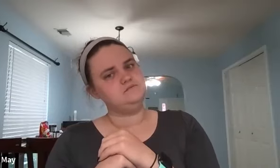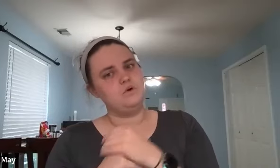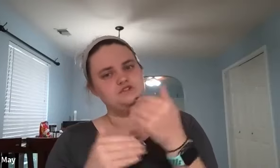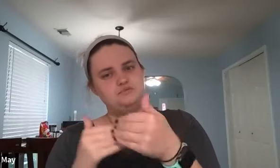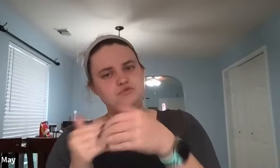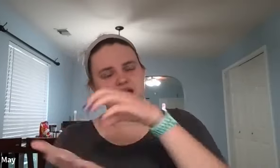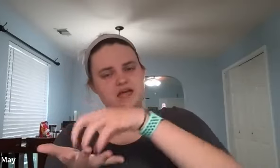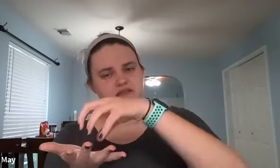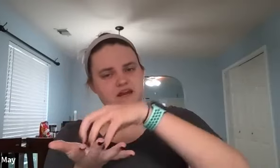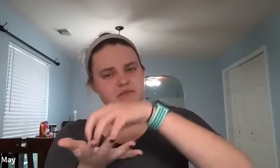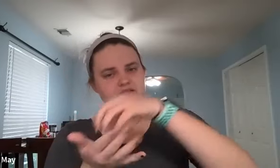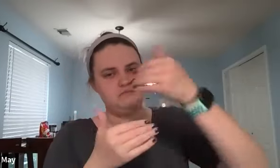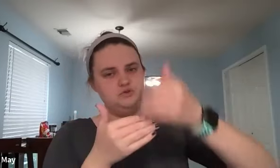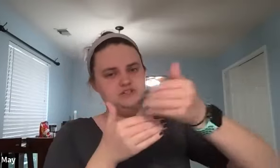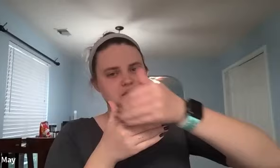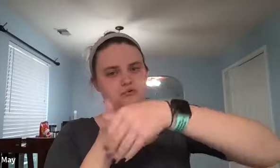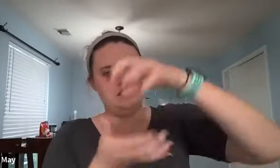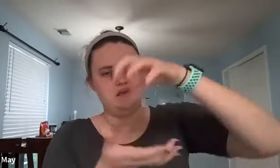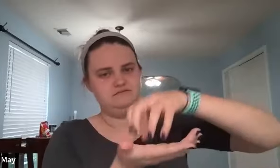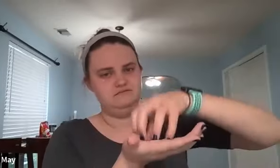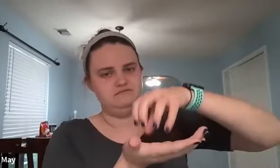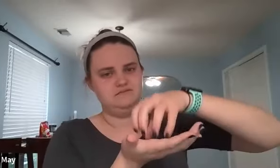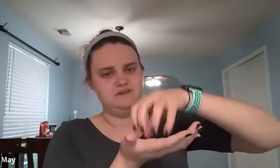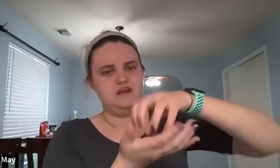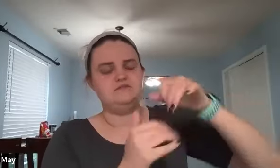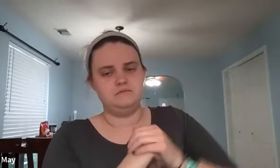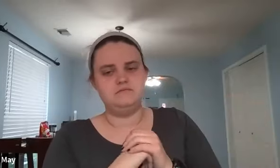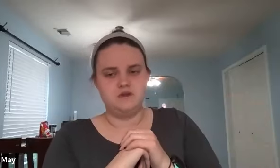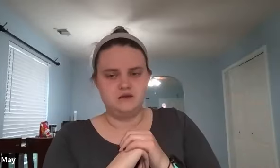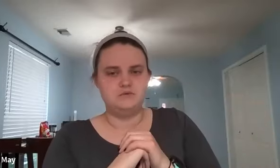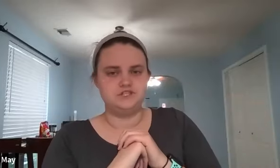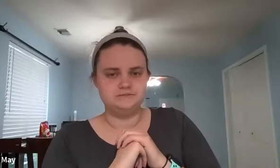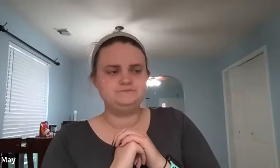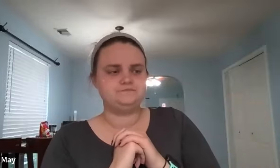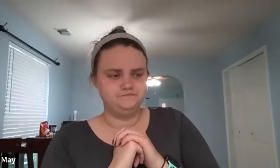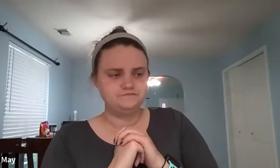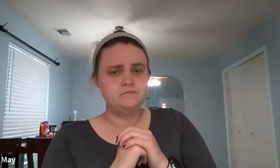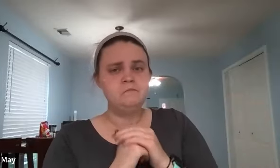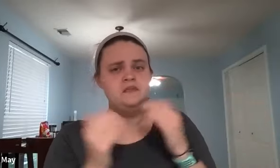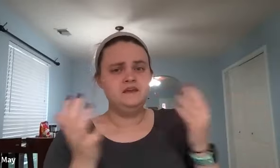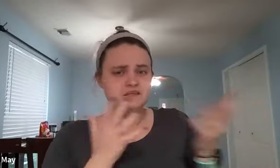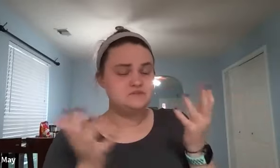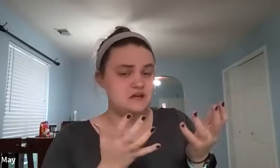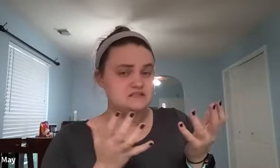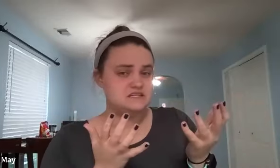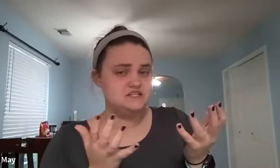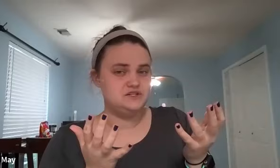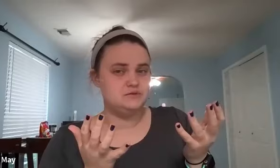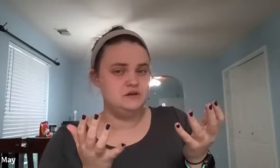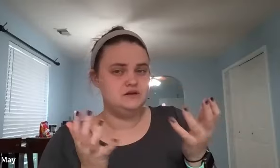Or I'll do bread and then I'll make that motion like bread, kind of motion. Some signs I tend to,